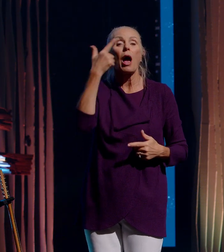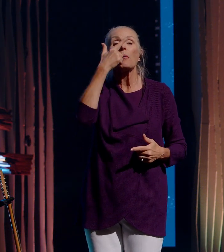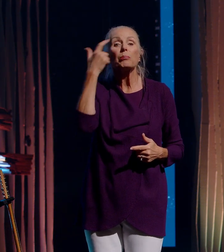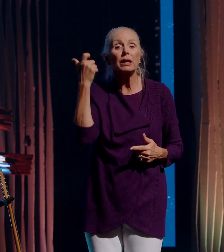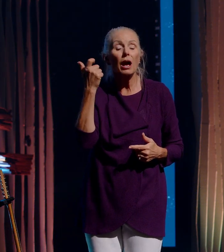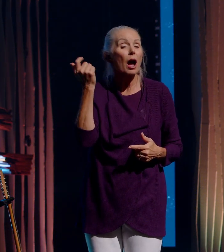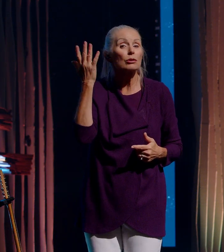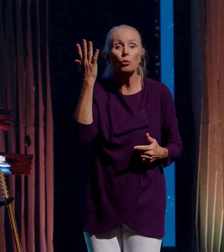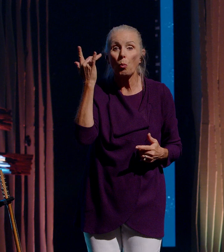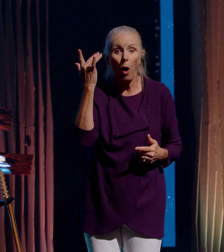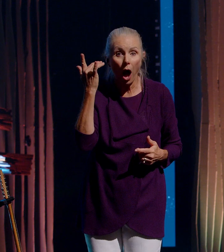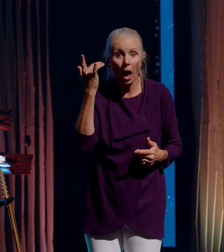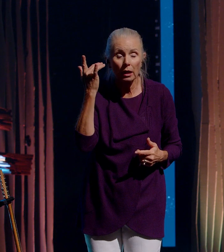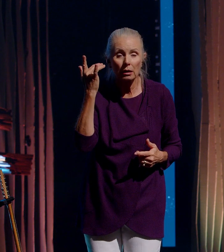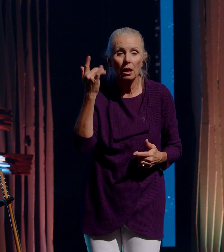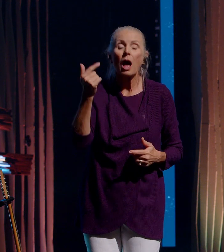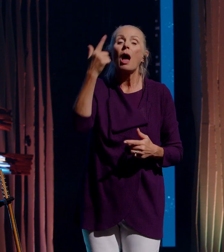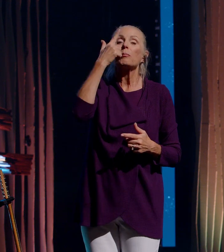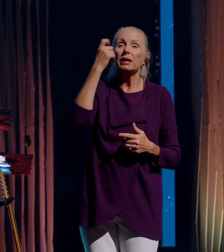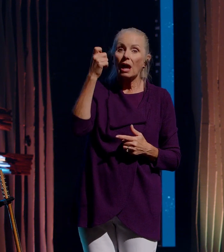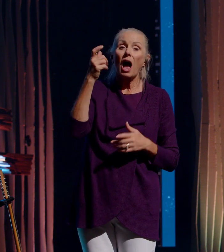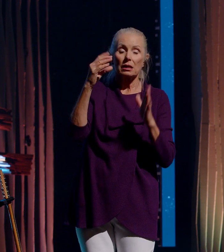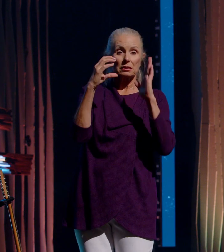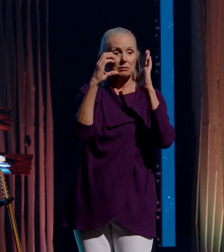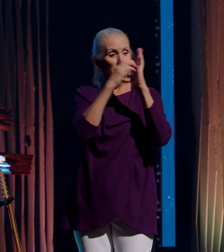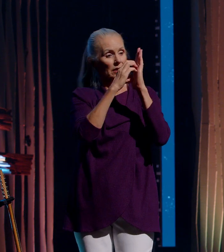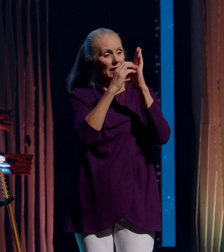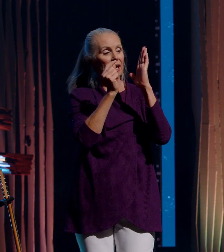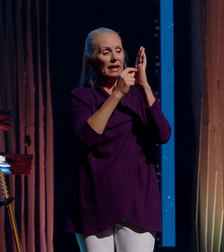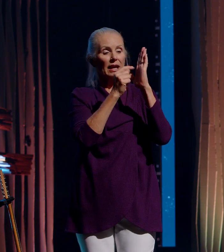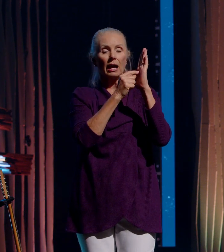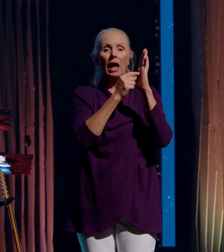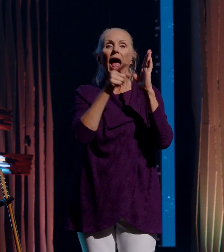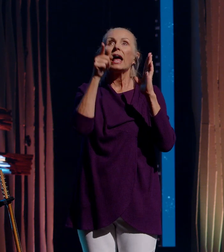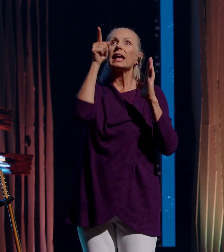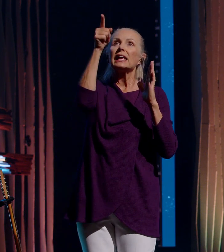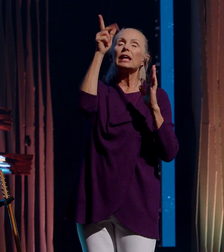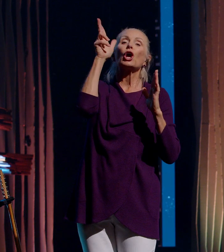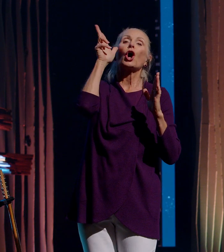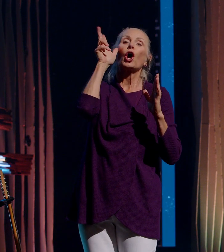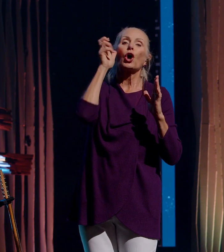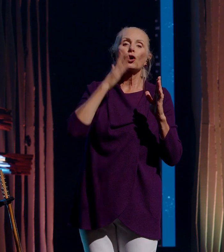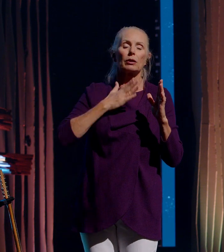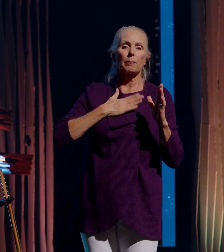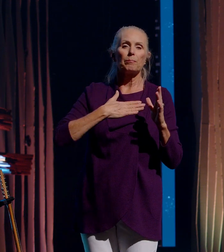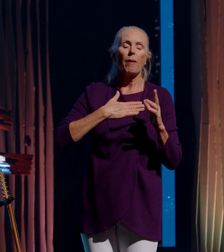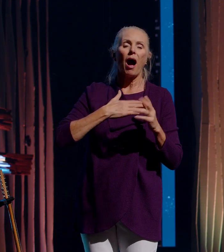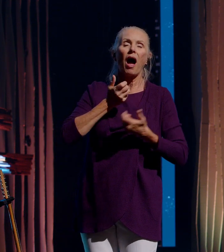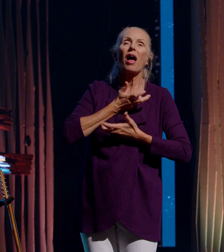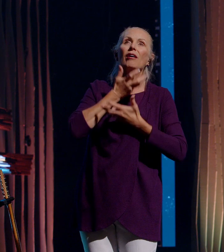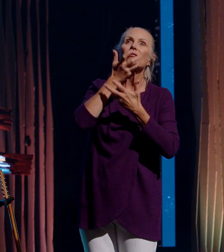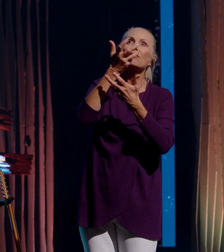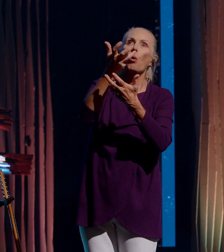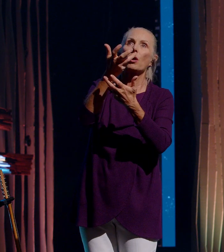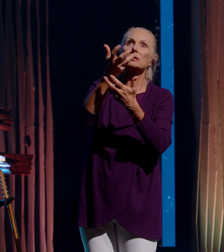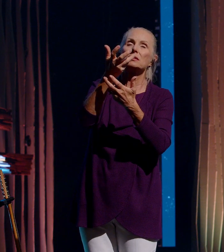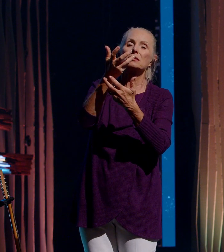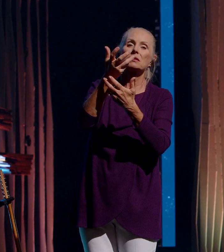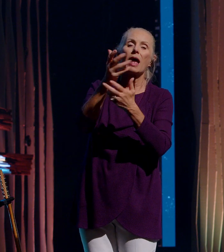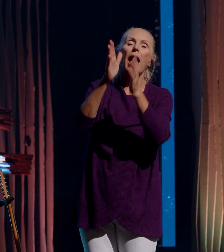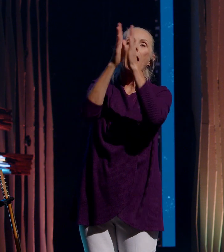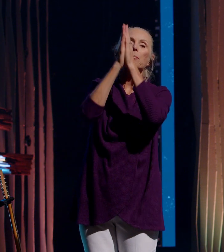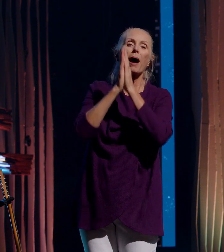does he love the Lord? He loves the Lord, as it says in the rest of verse 1, because he has heard my voice and my pleas for